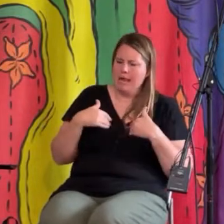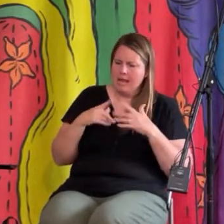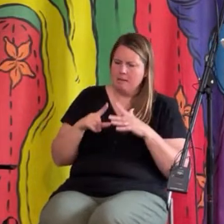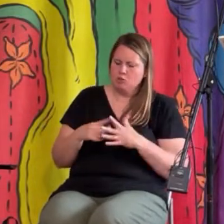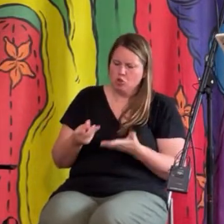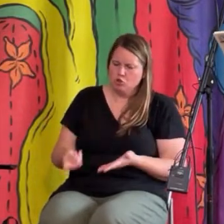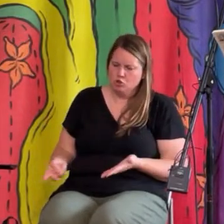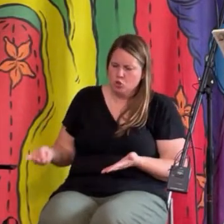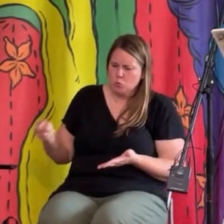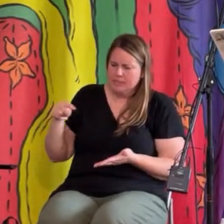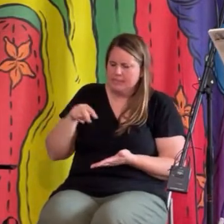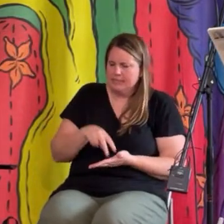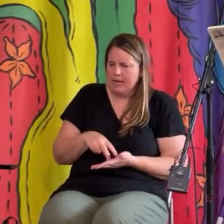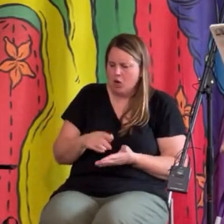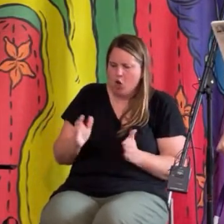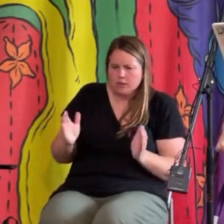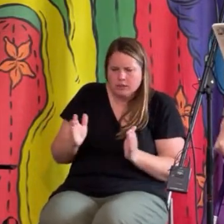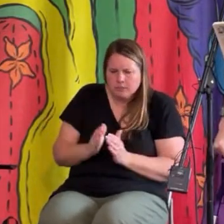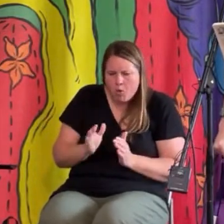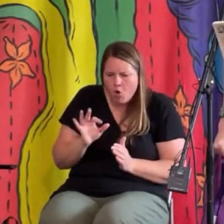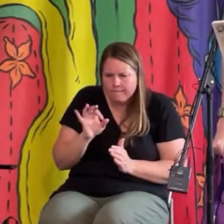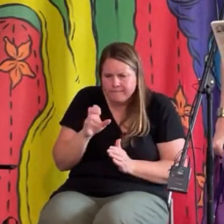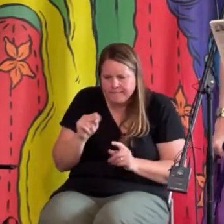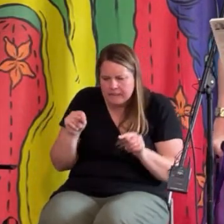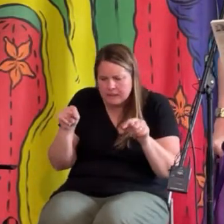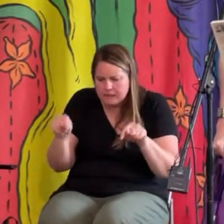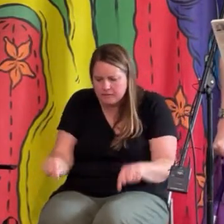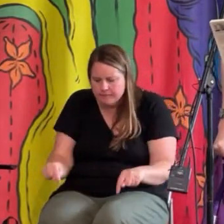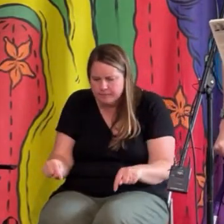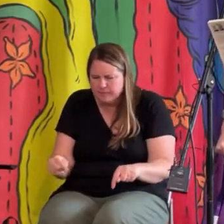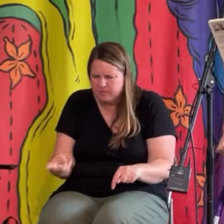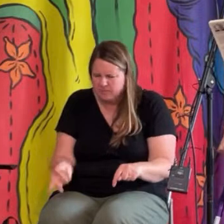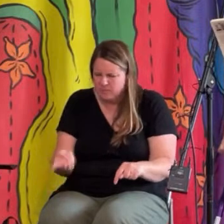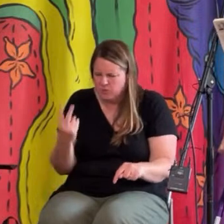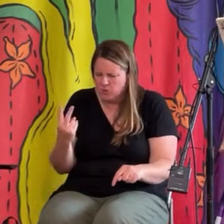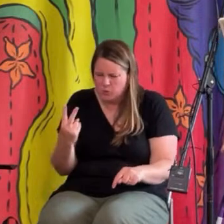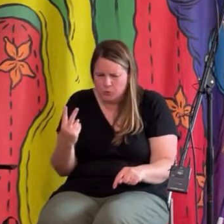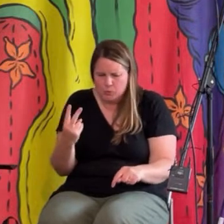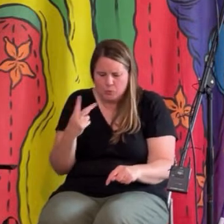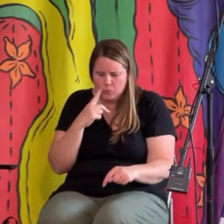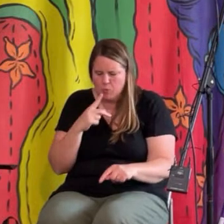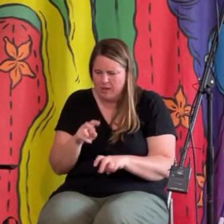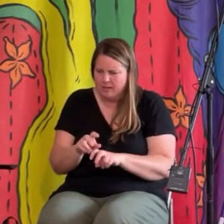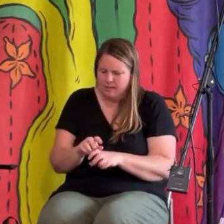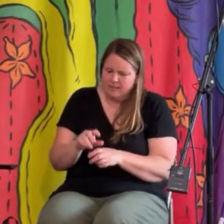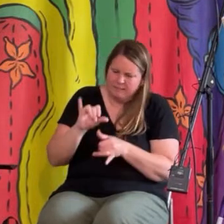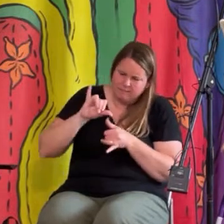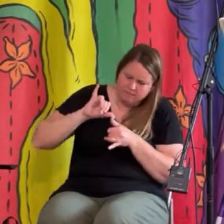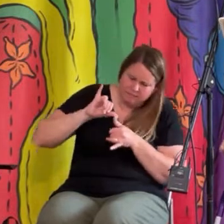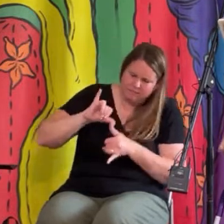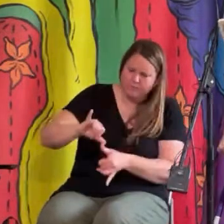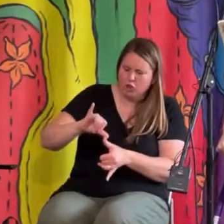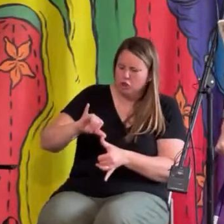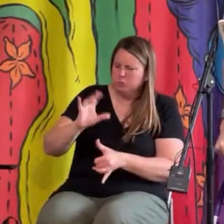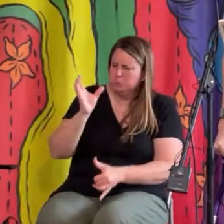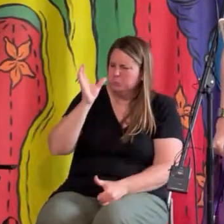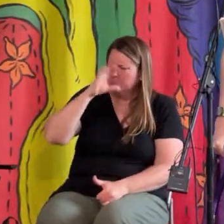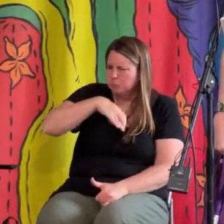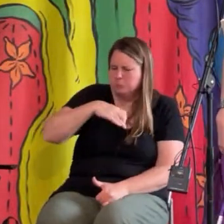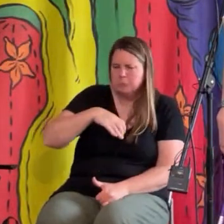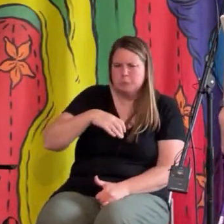such small feet? And only two? What vertical absurdity, what upright